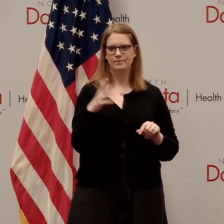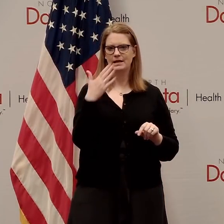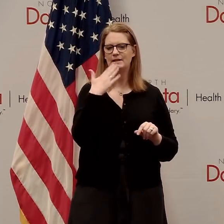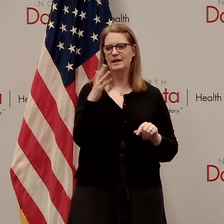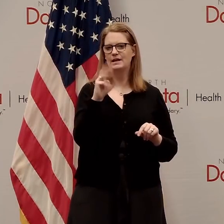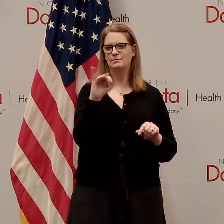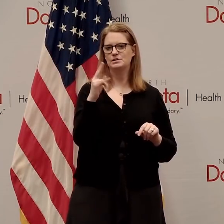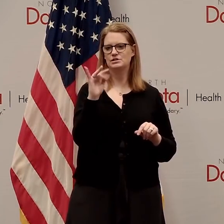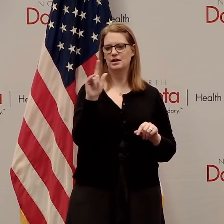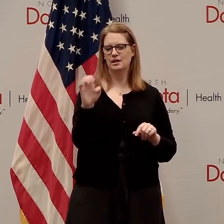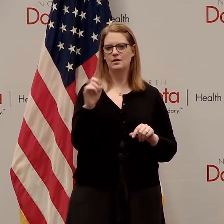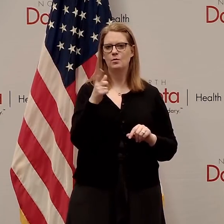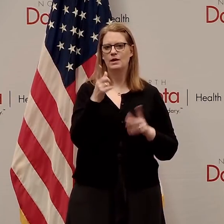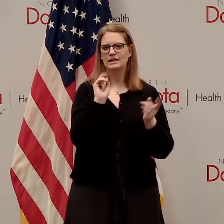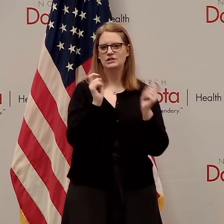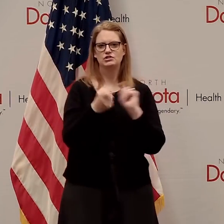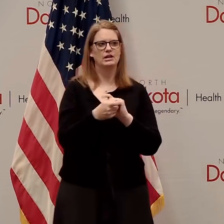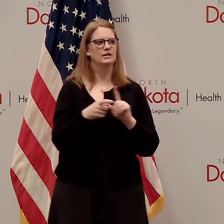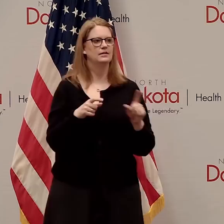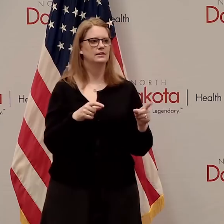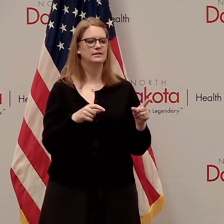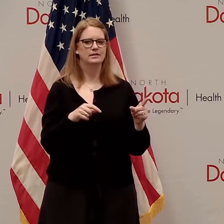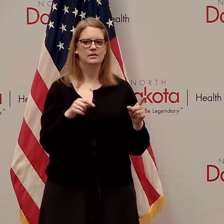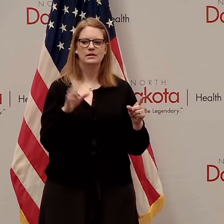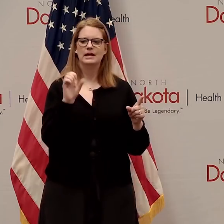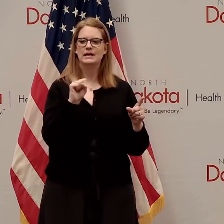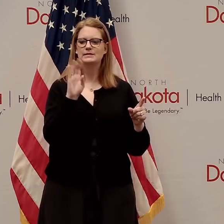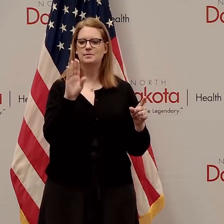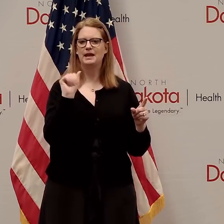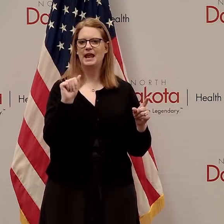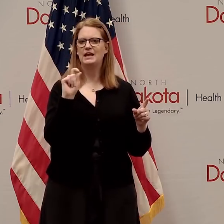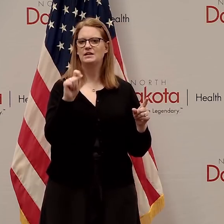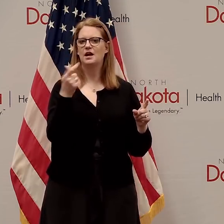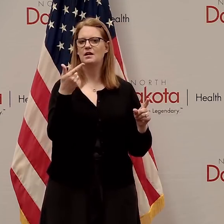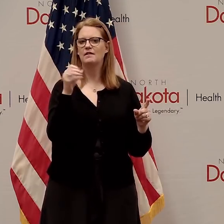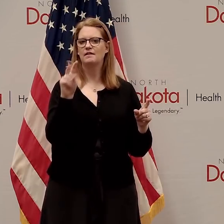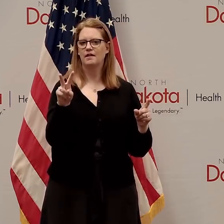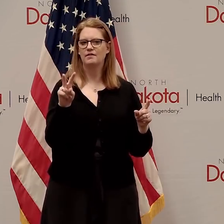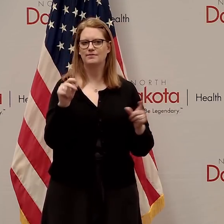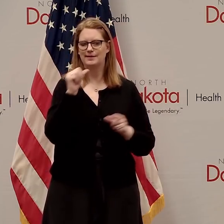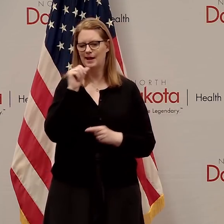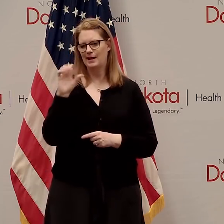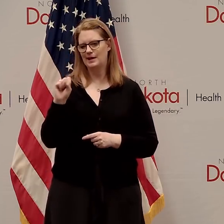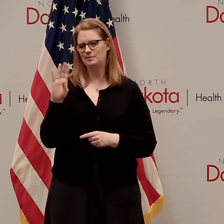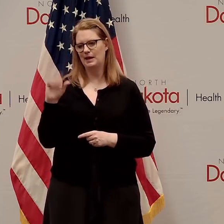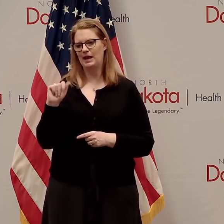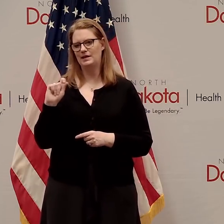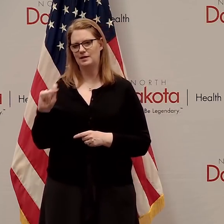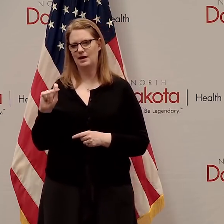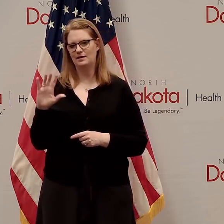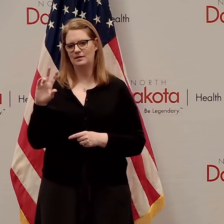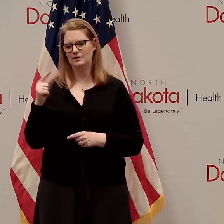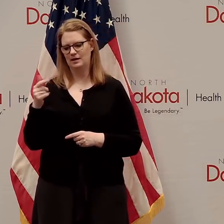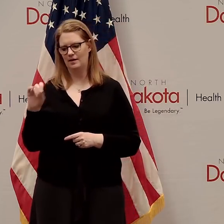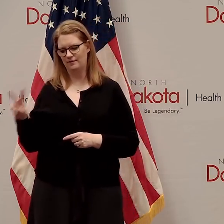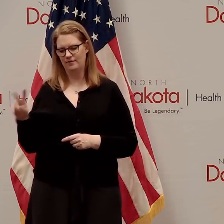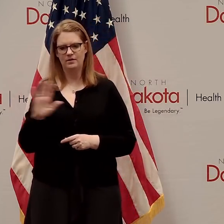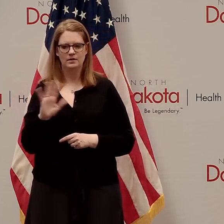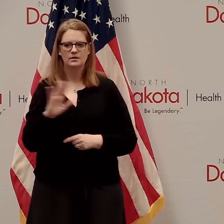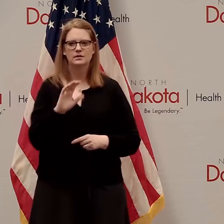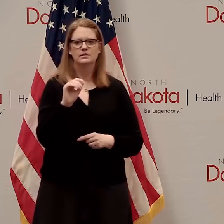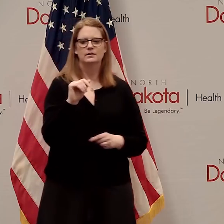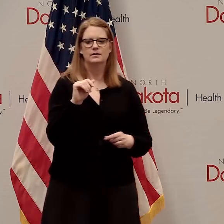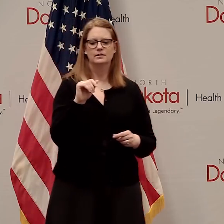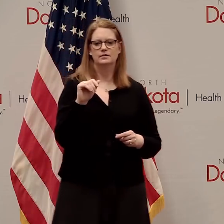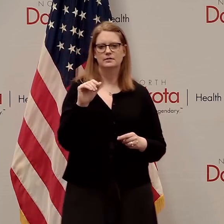Thank you, Michelle. And one change I want to make it's SBA.gov versus SBA.org for those of you that were taking notes at home. But